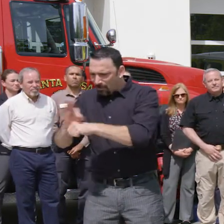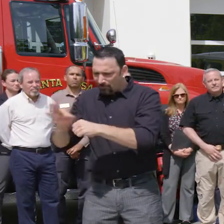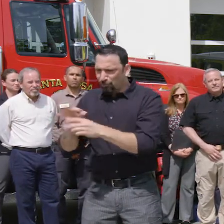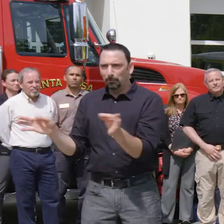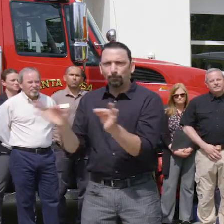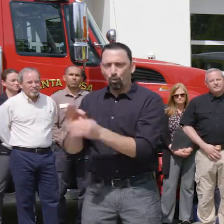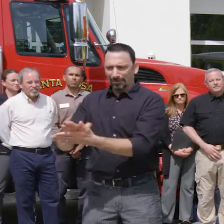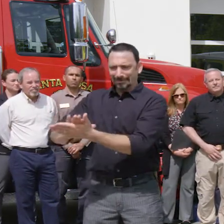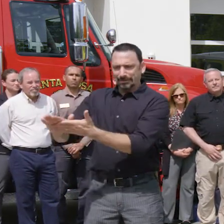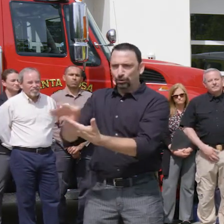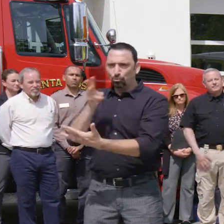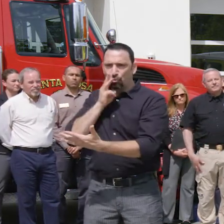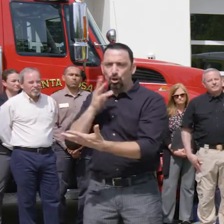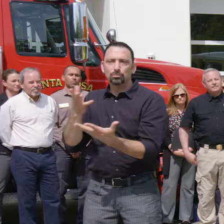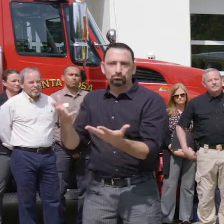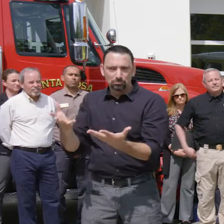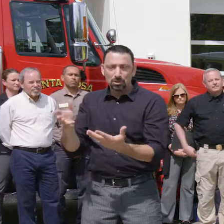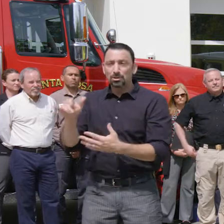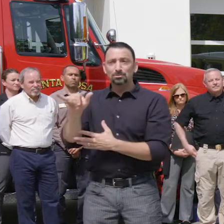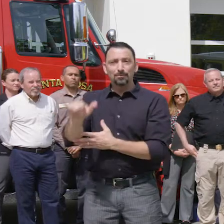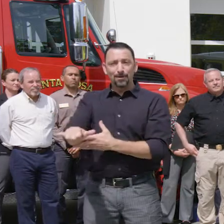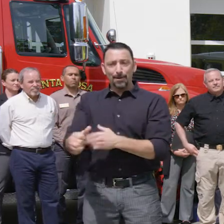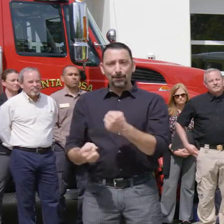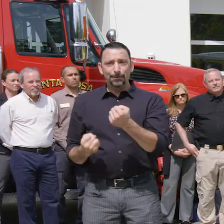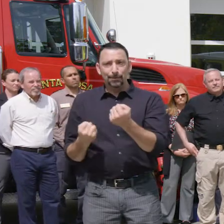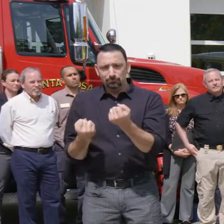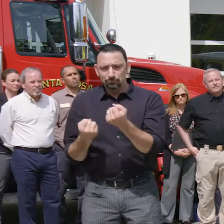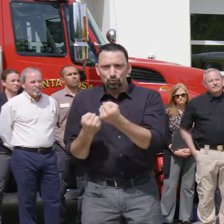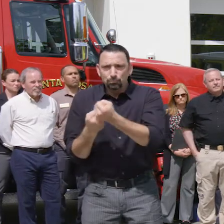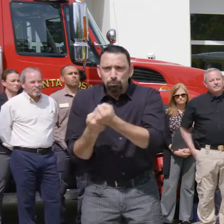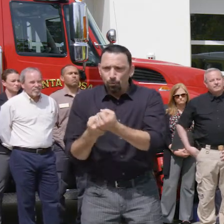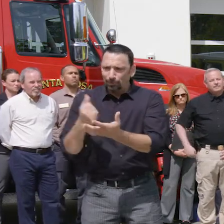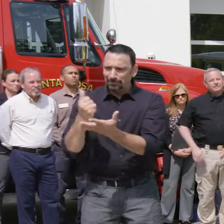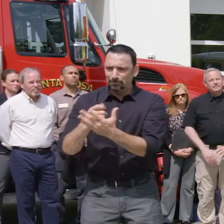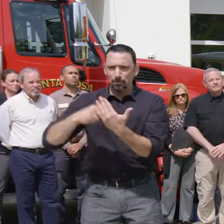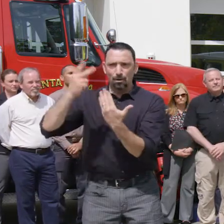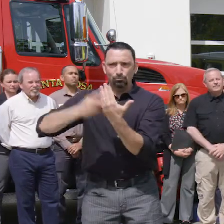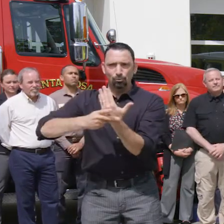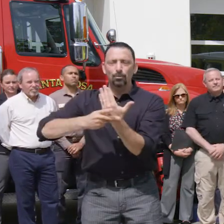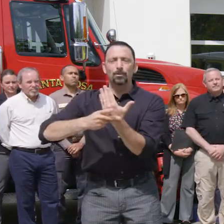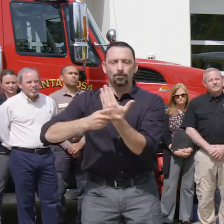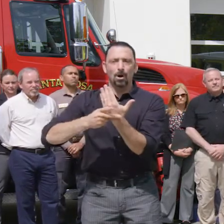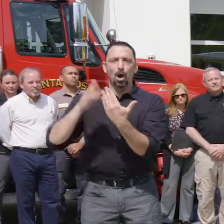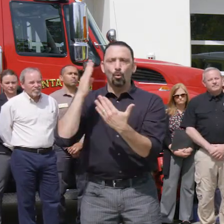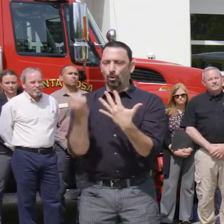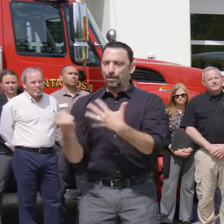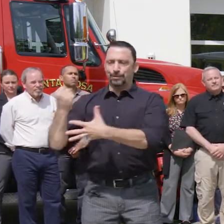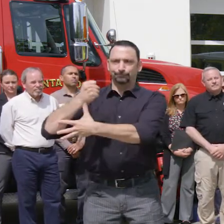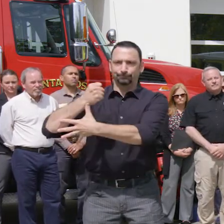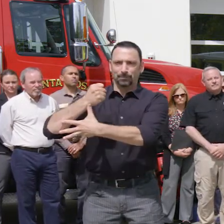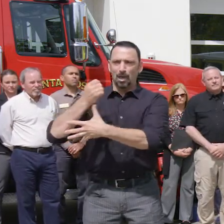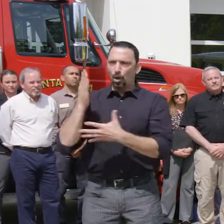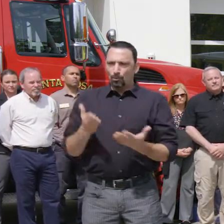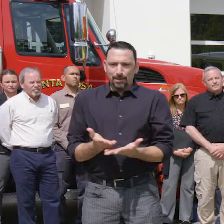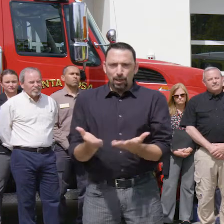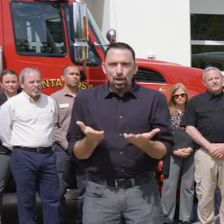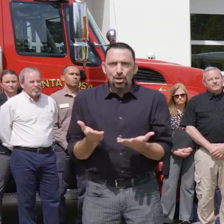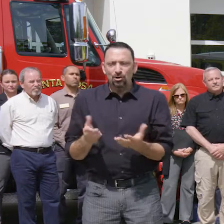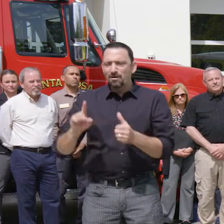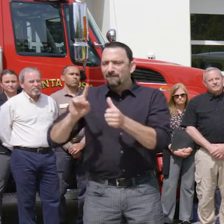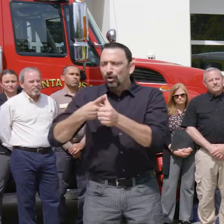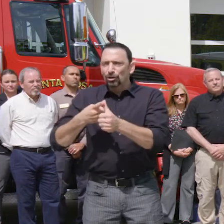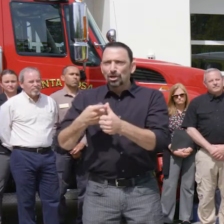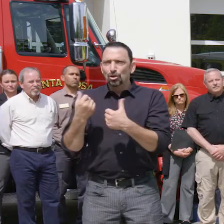So the public assistance program is certainly one that is going to be, you know, probably we'll be here just doing some